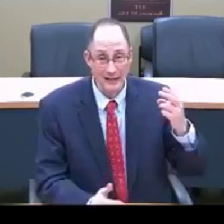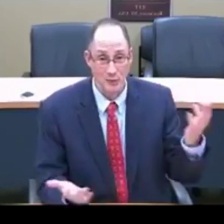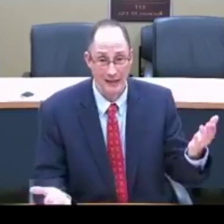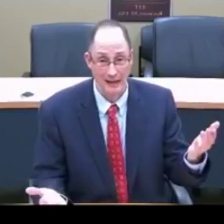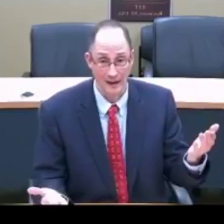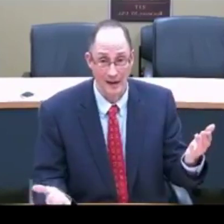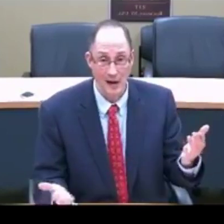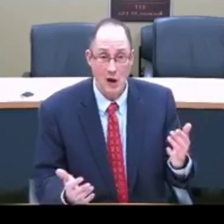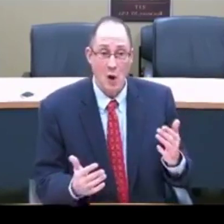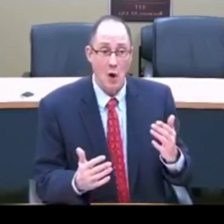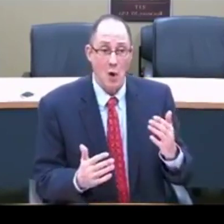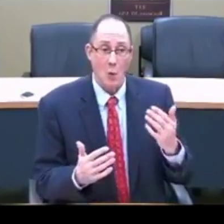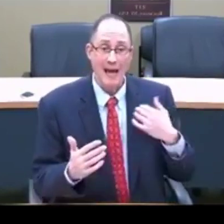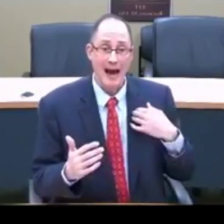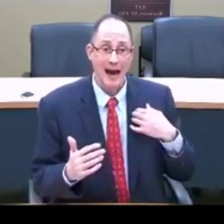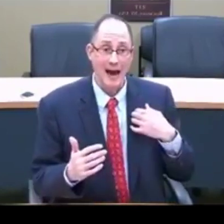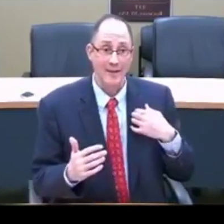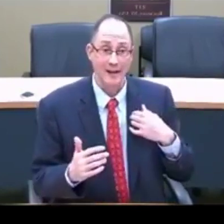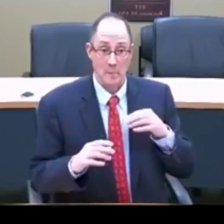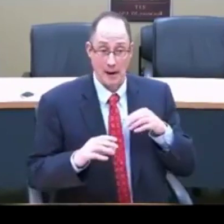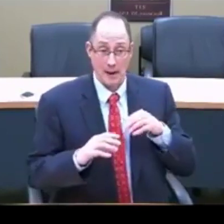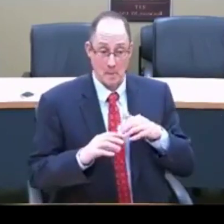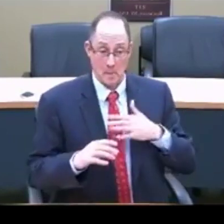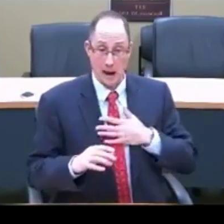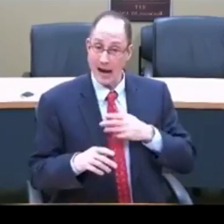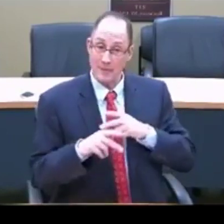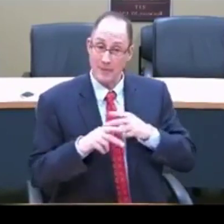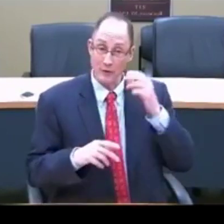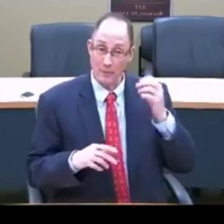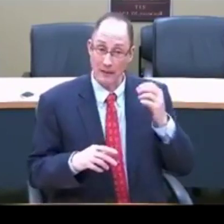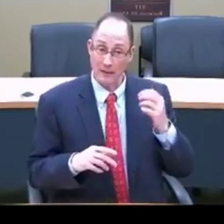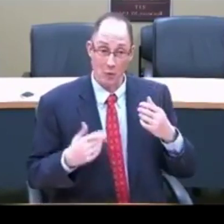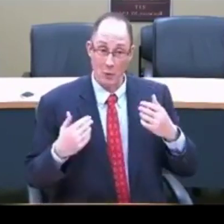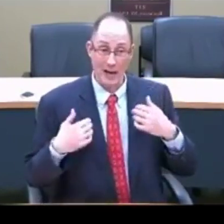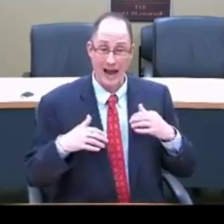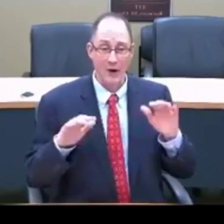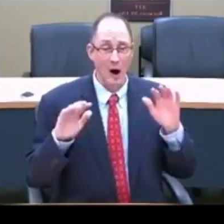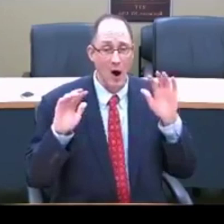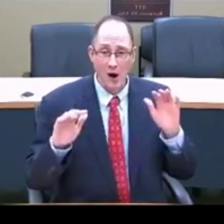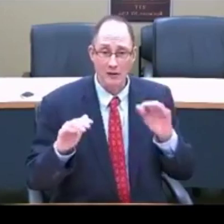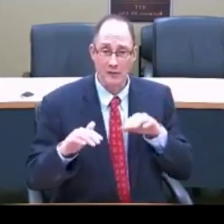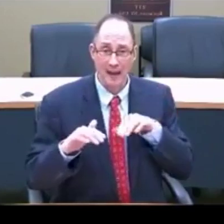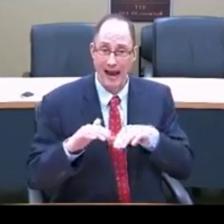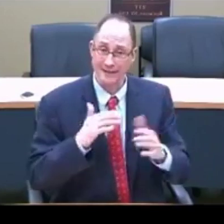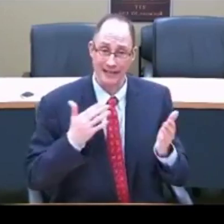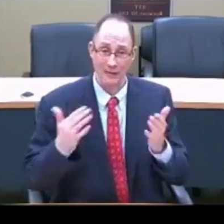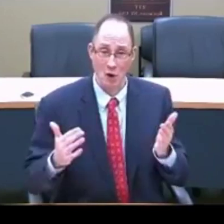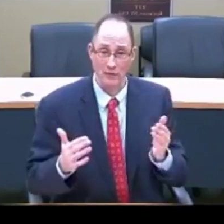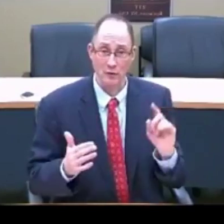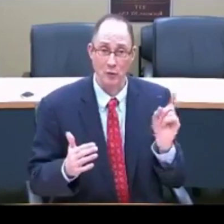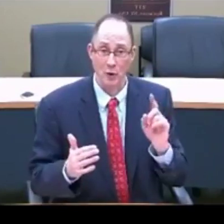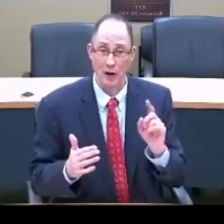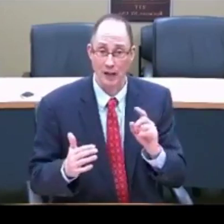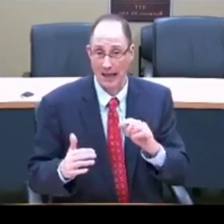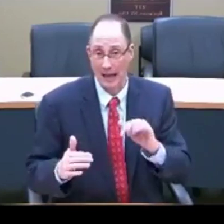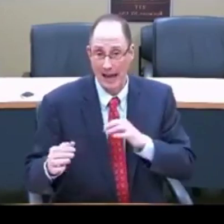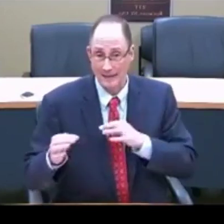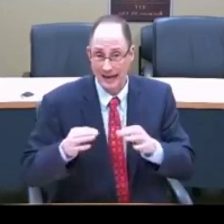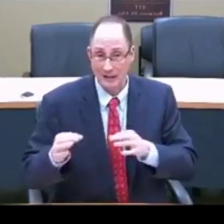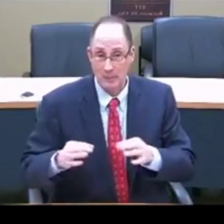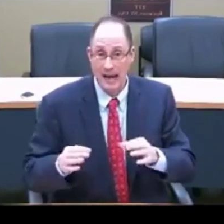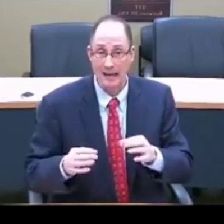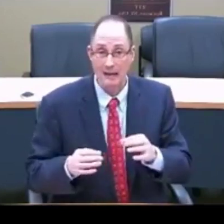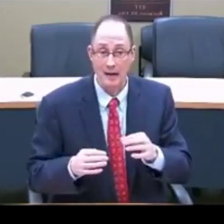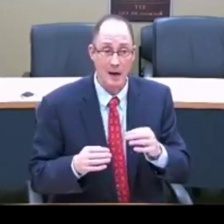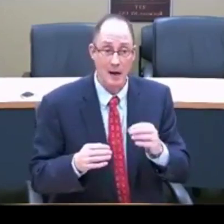history here. We have, my professional opinion, we have awesome asset services where, as I